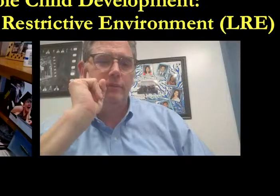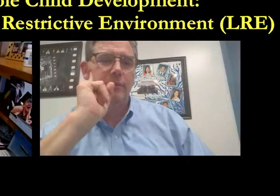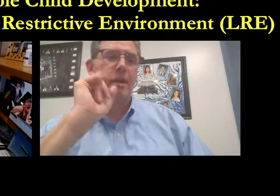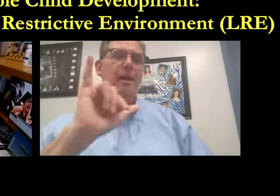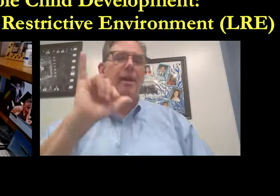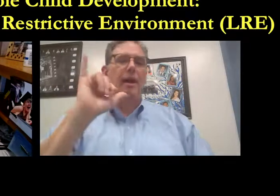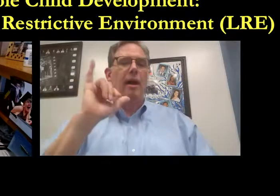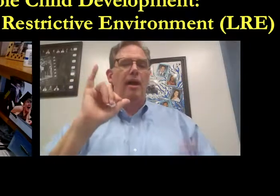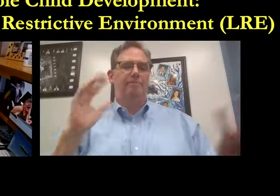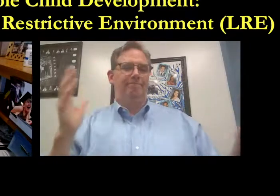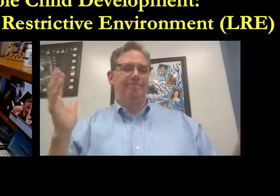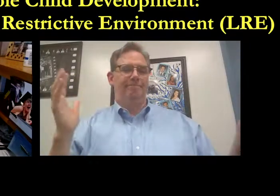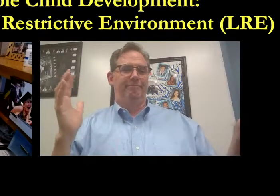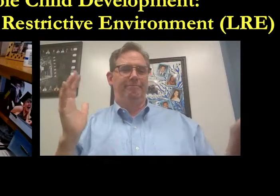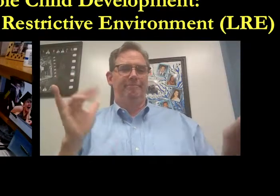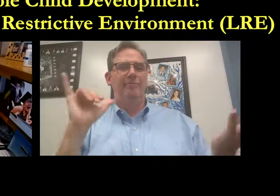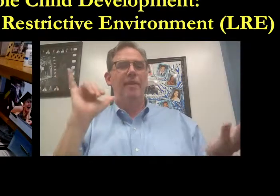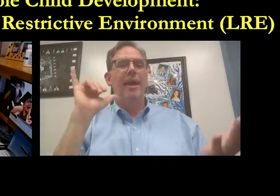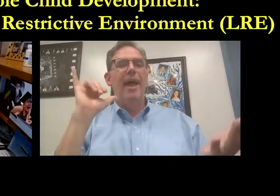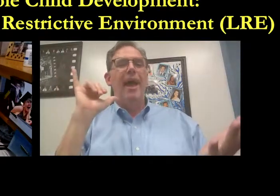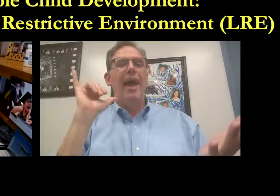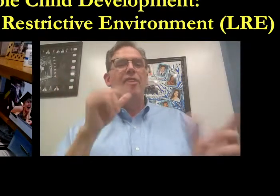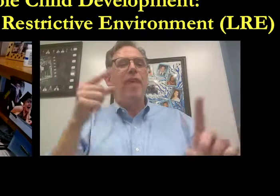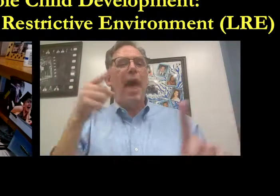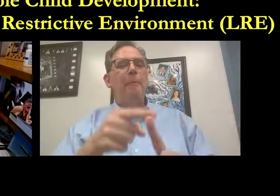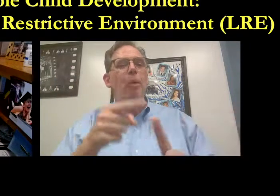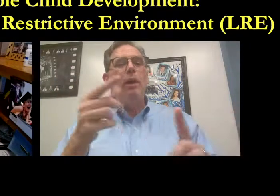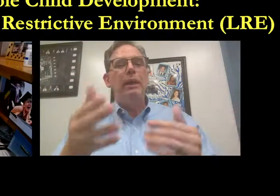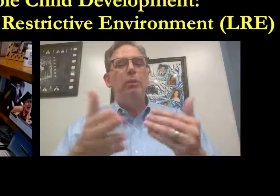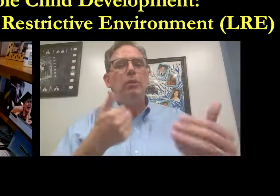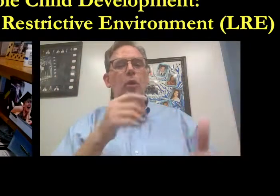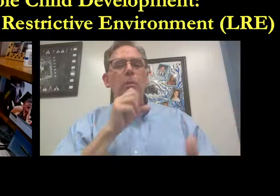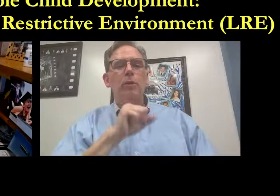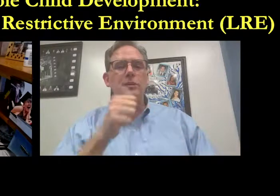said, oh, I see what you mean. Yeah.